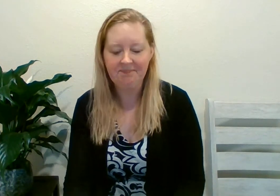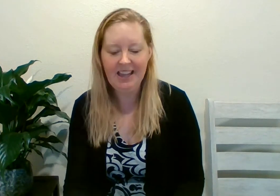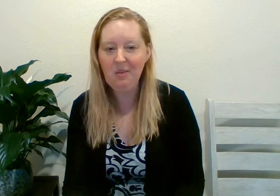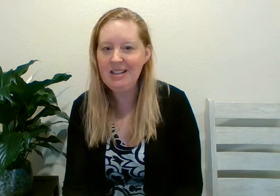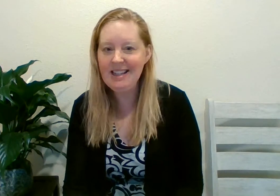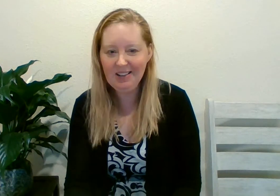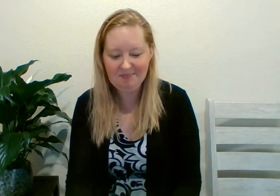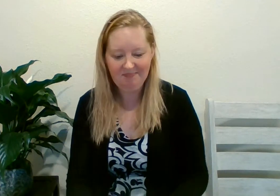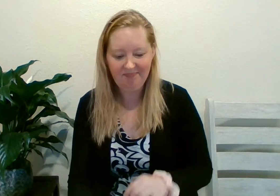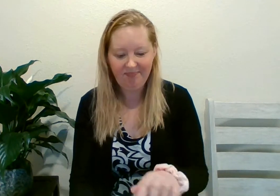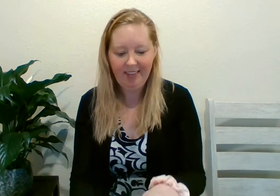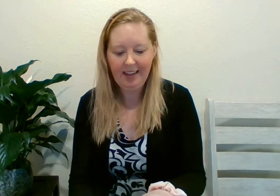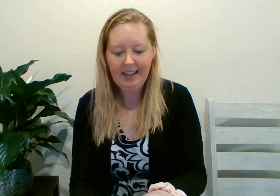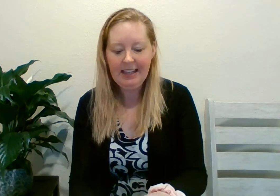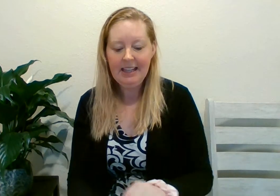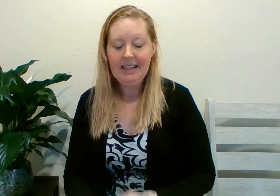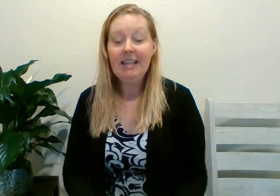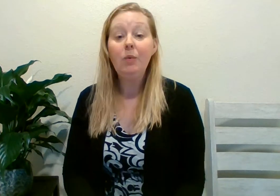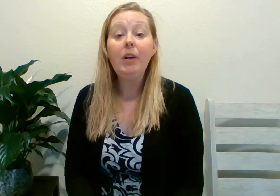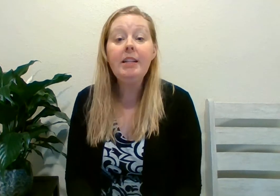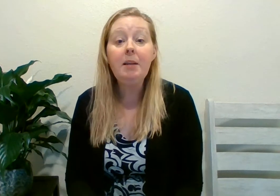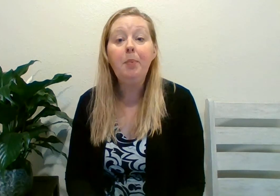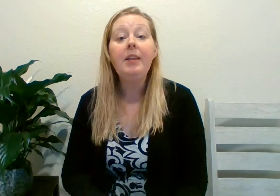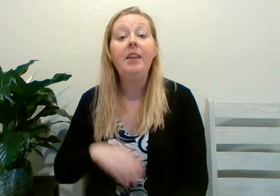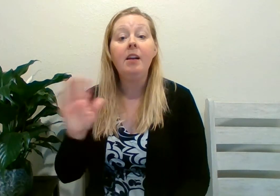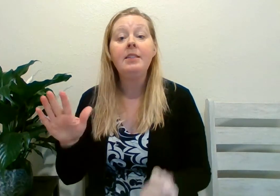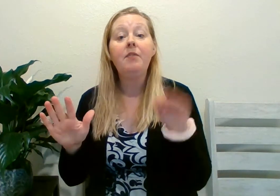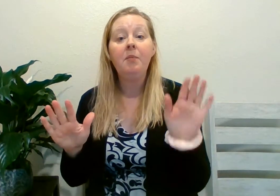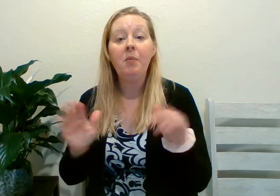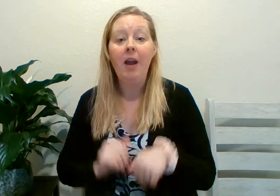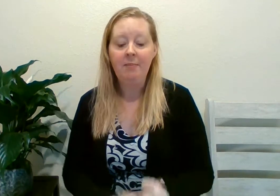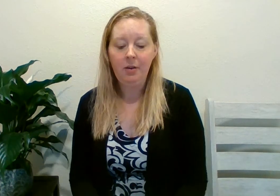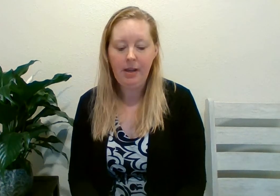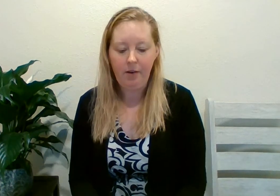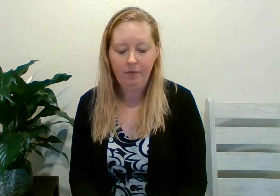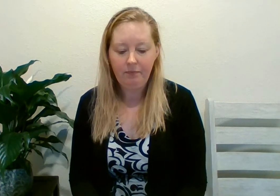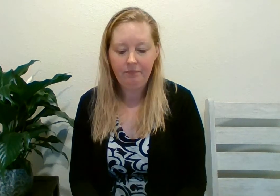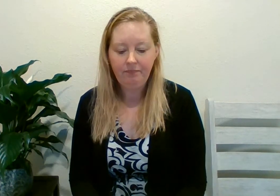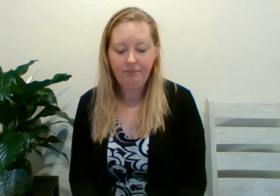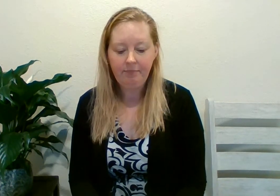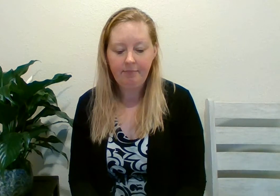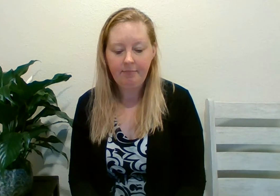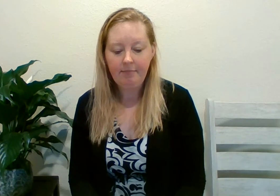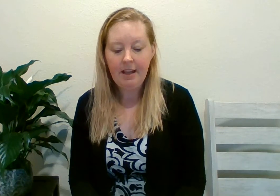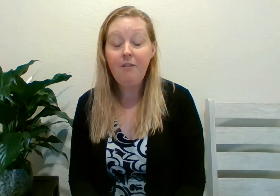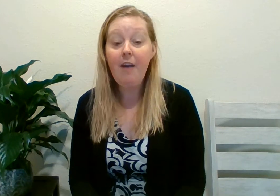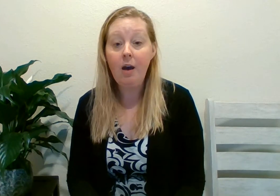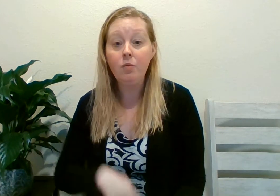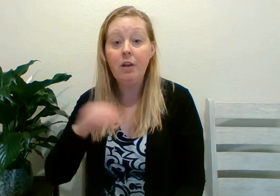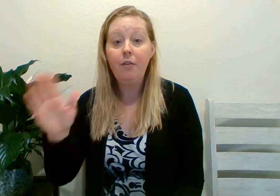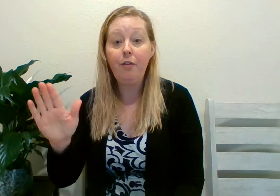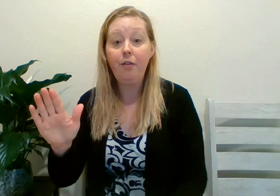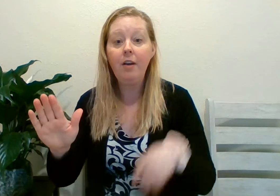Can't wait to hear them. We're going to separate the onset from the rhyme. Here we go. Found. Found. Fh.